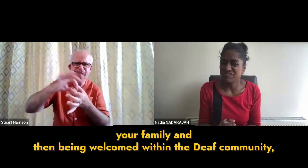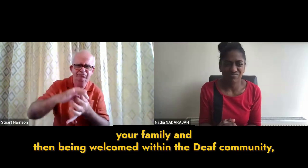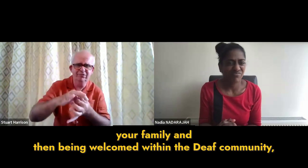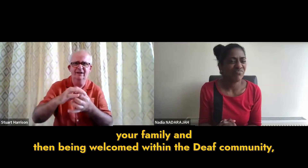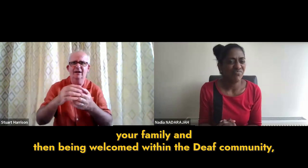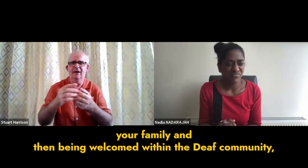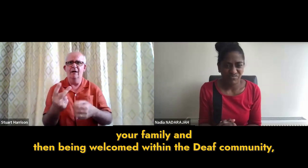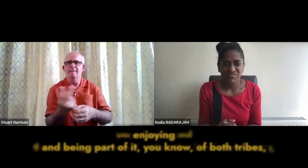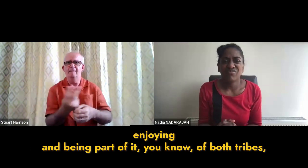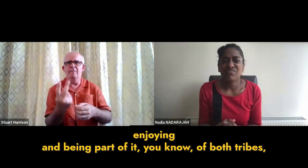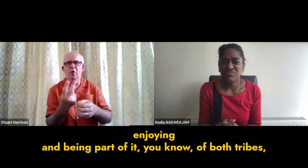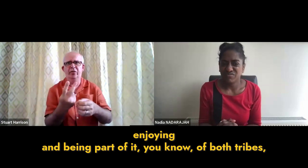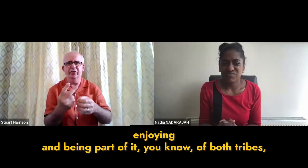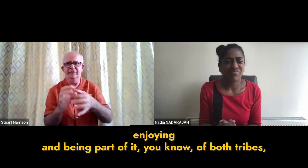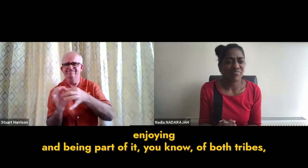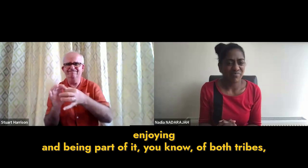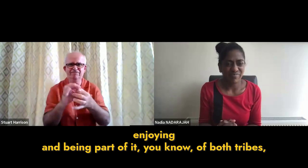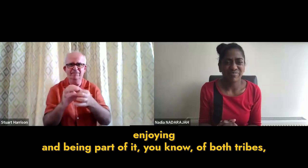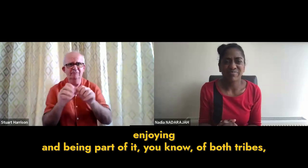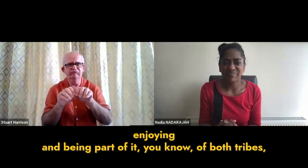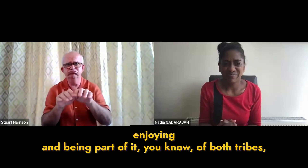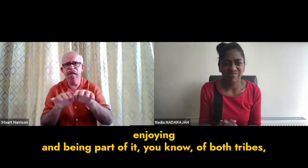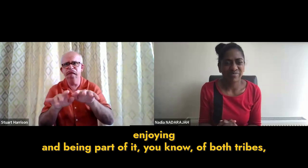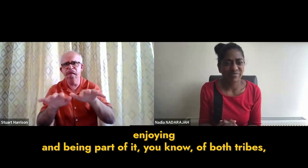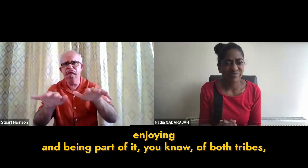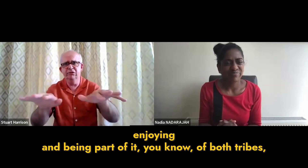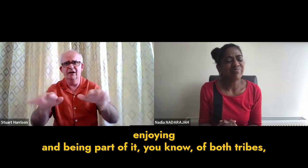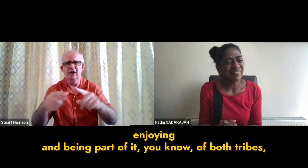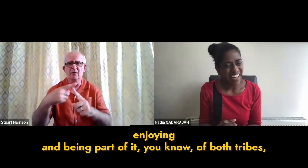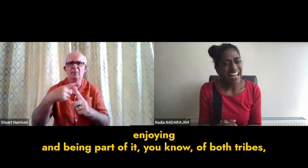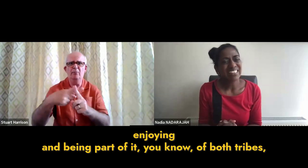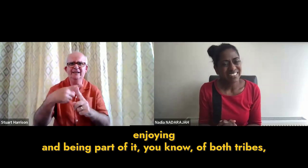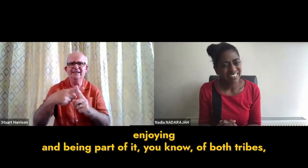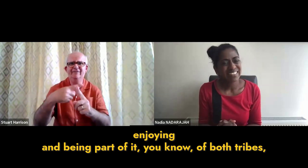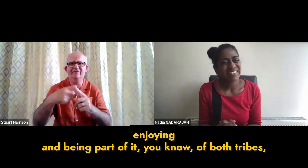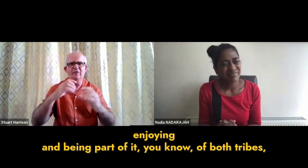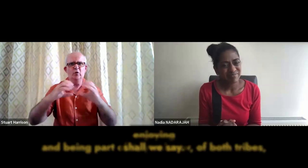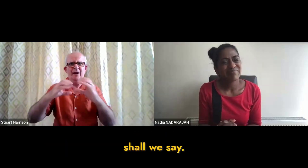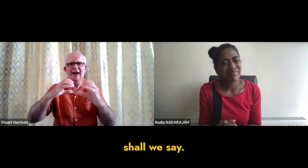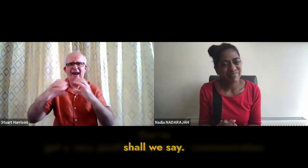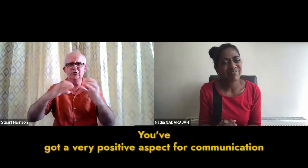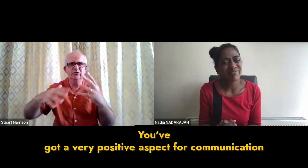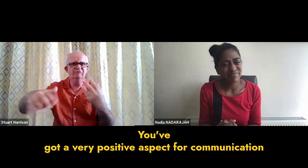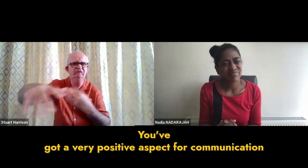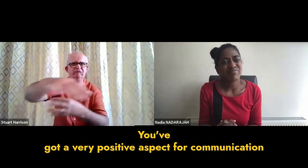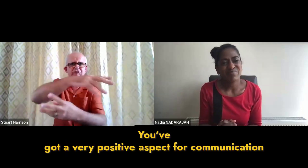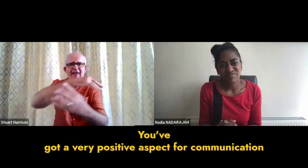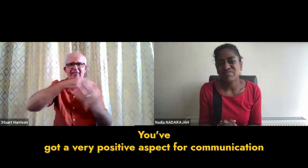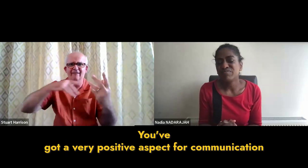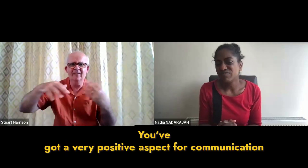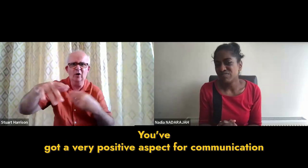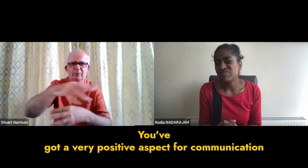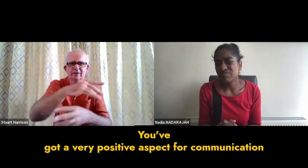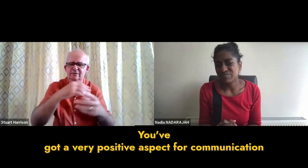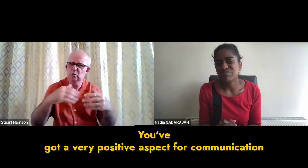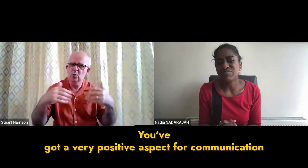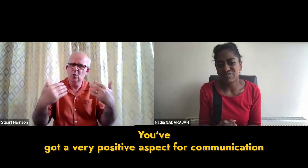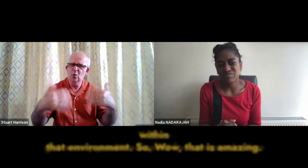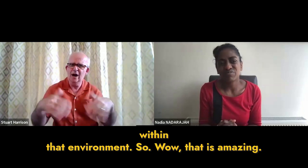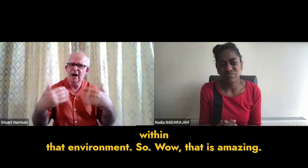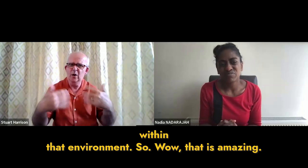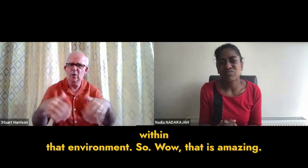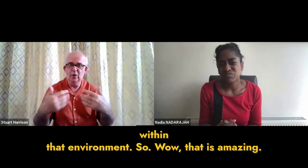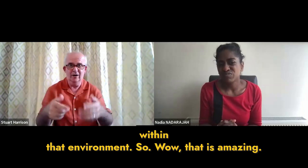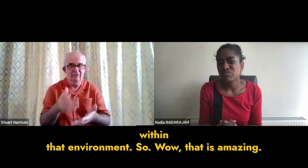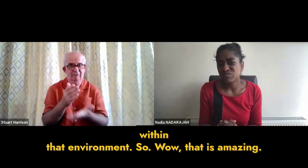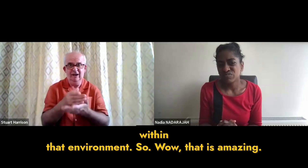welcomed within the deaf community and joining and being part of it, of both tribes, shall we say. You've had a very positive aspect for